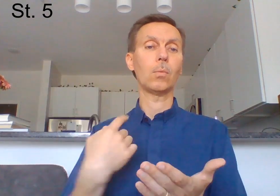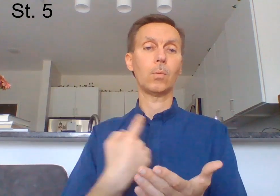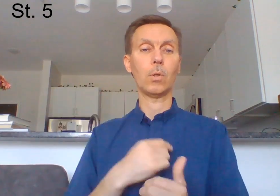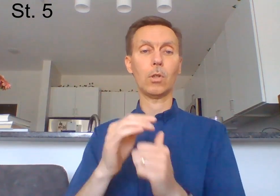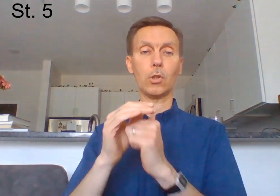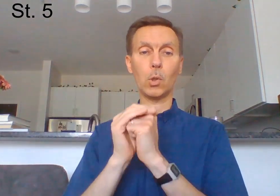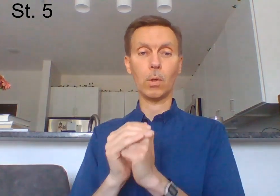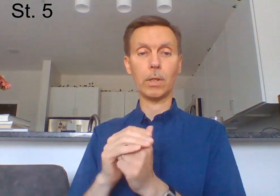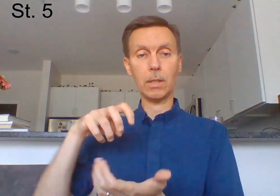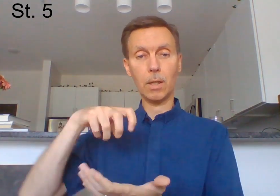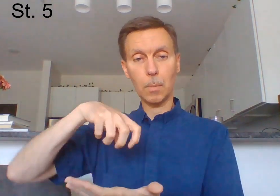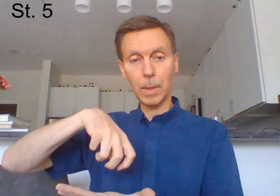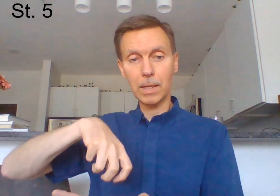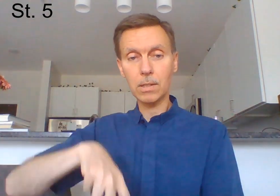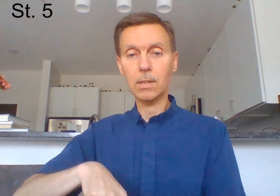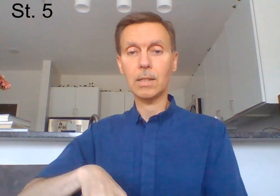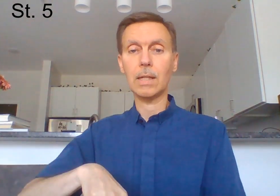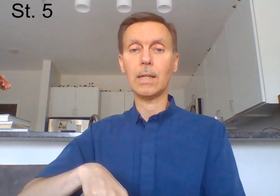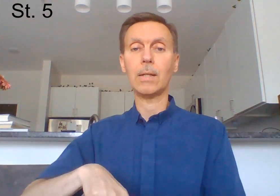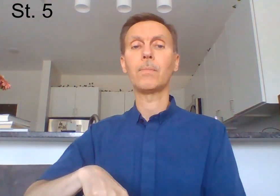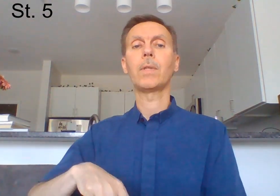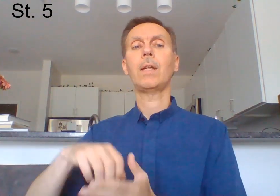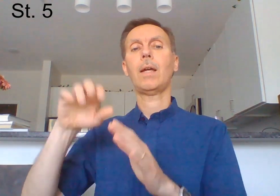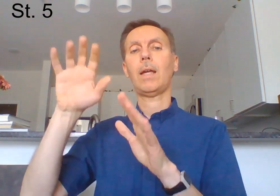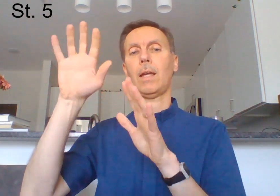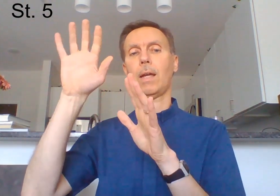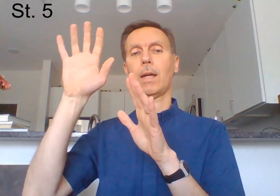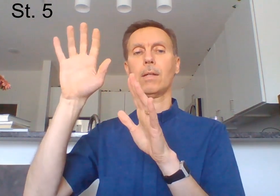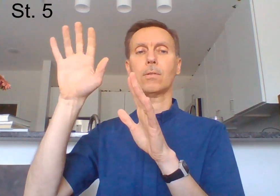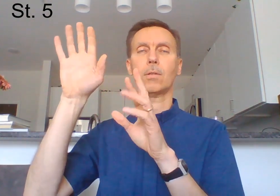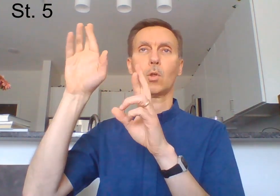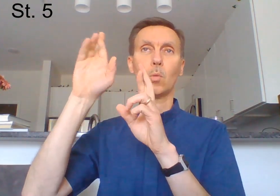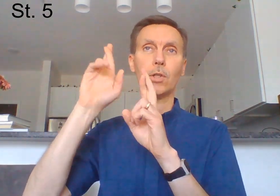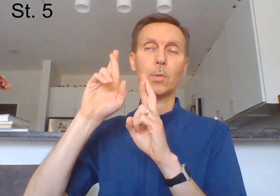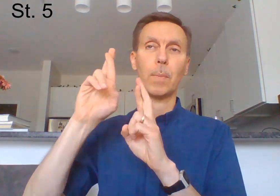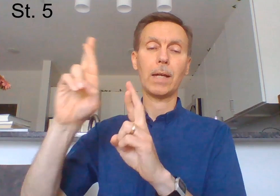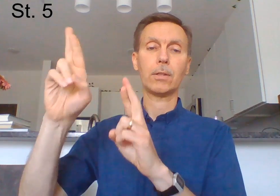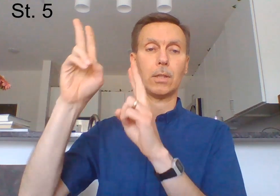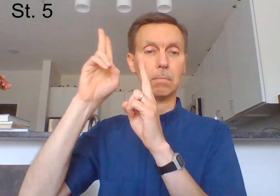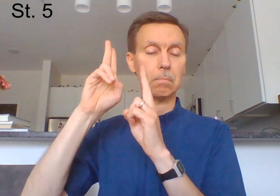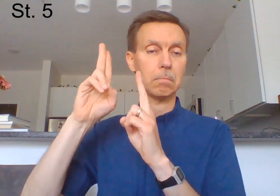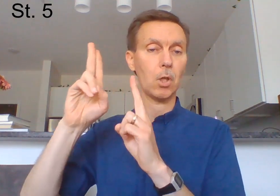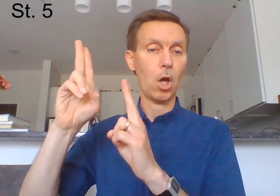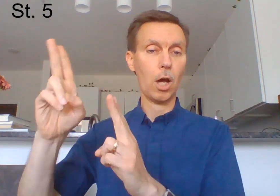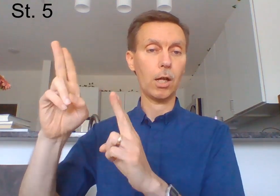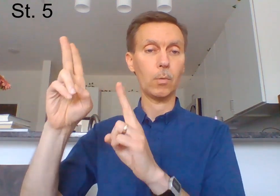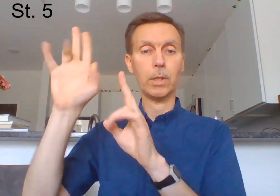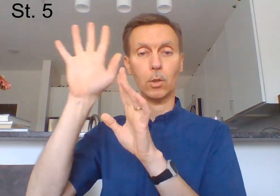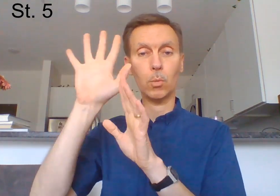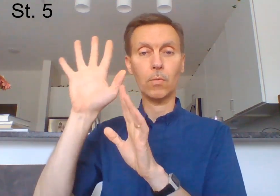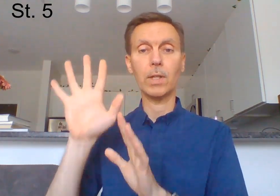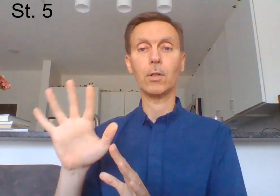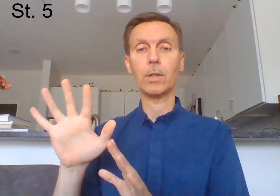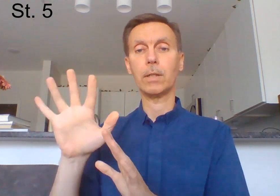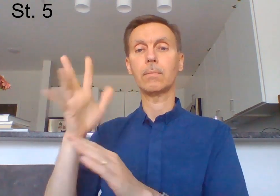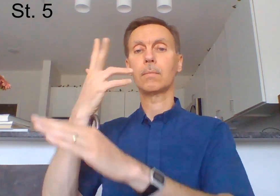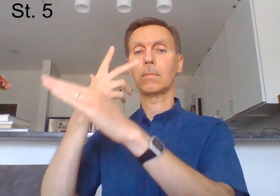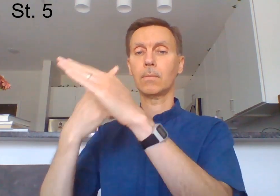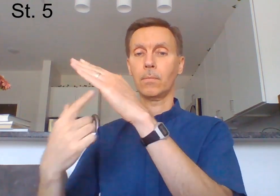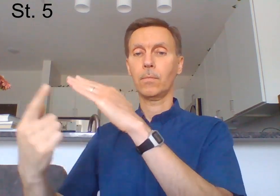So we're adoring, bending the knee, and respecting, honoring, revering